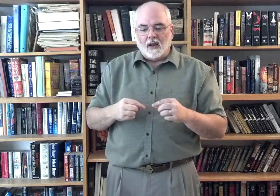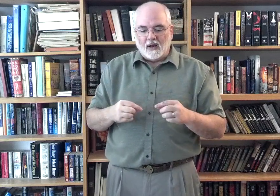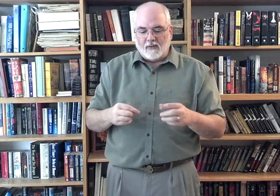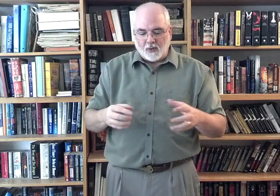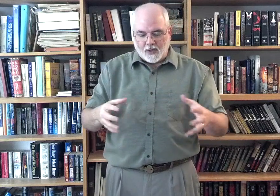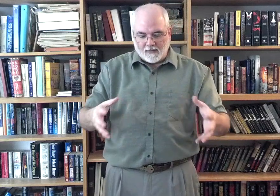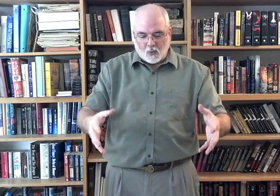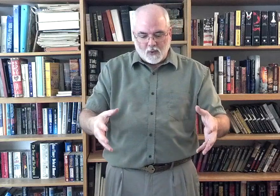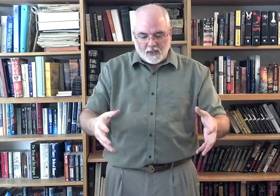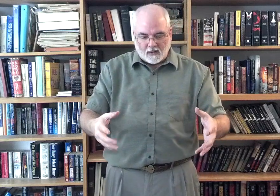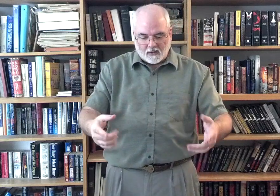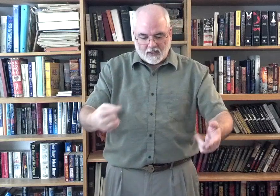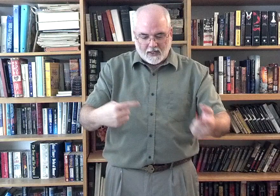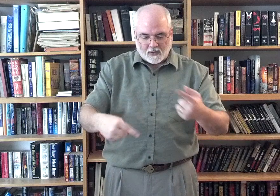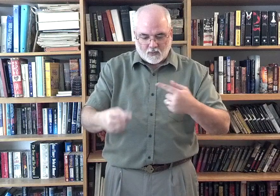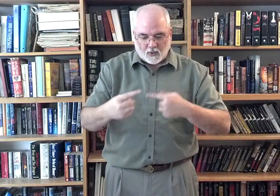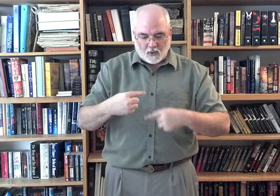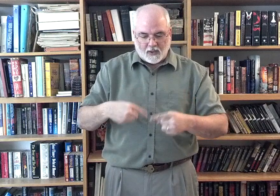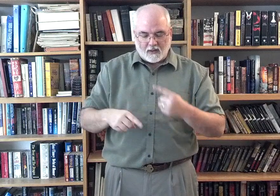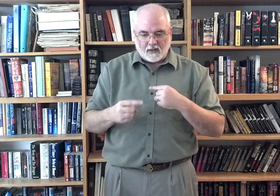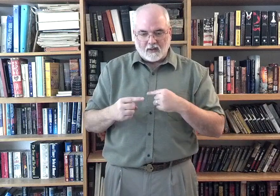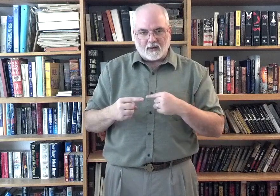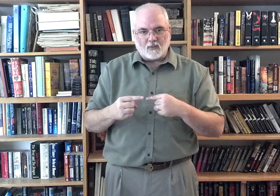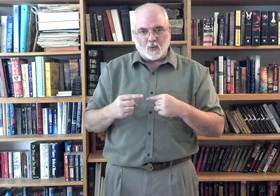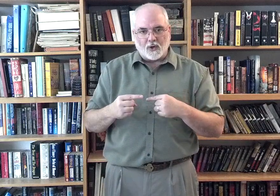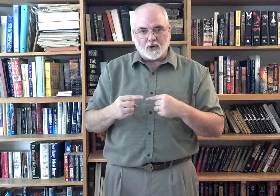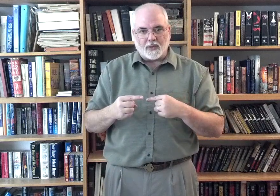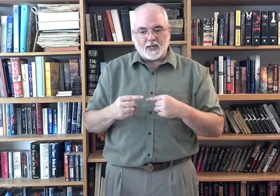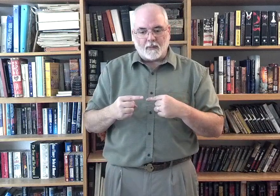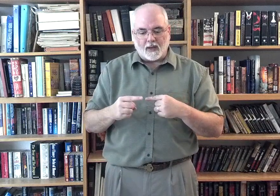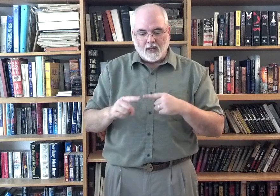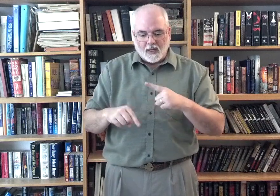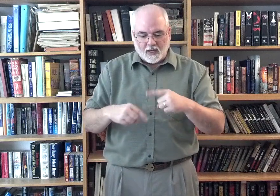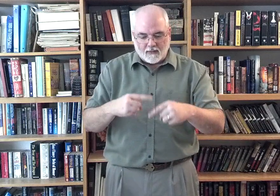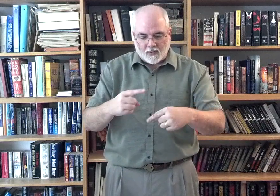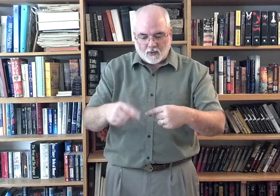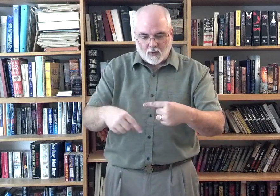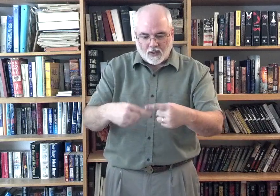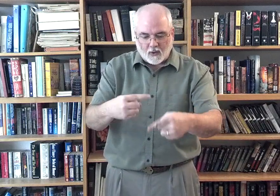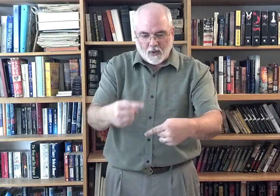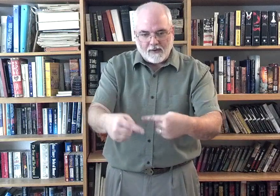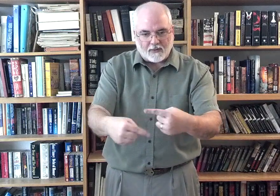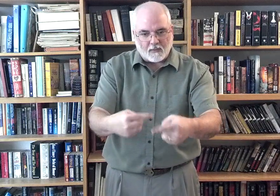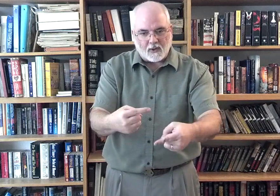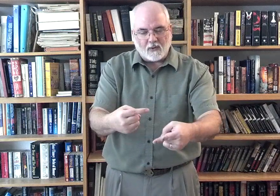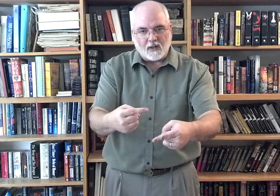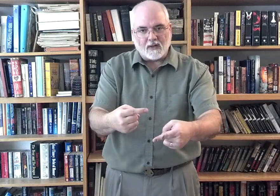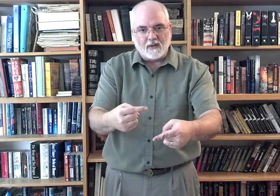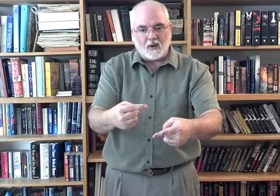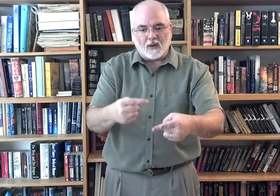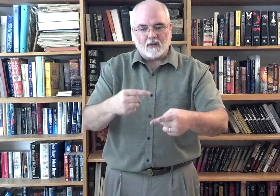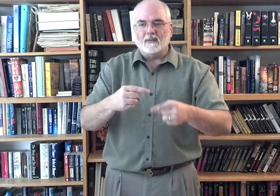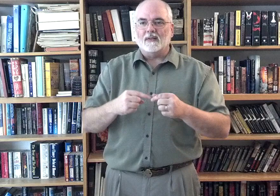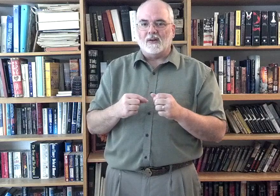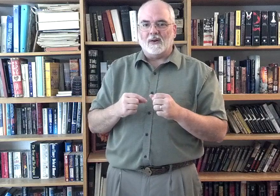If you think of a wheel and it's rolling towards you, it's coming. If it's rolling away from you, it's going. All right?